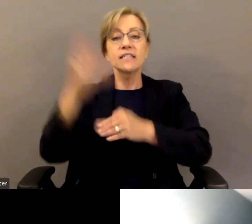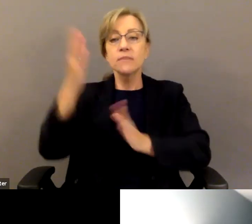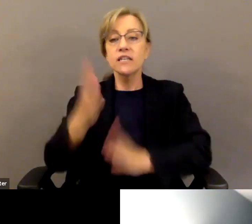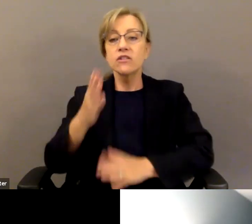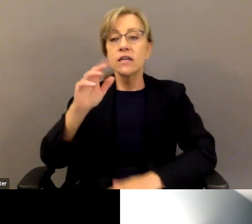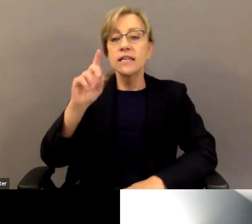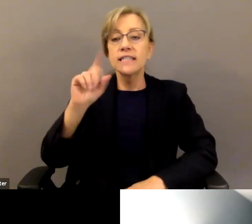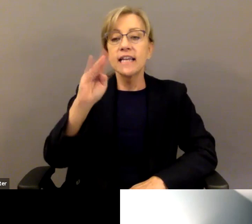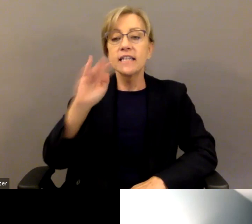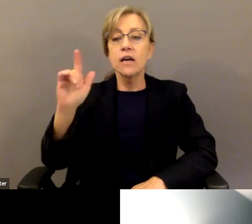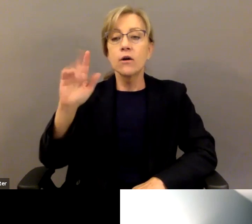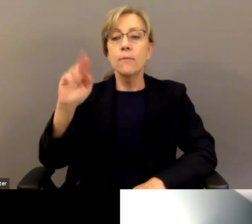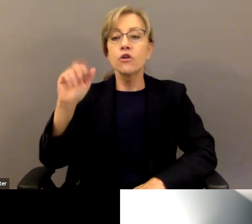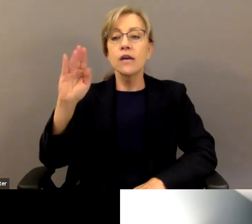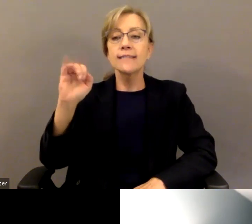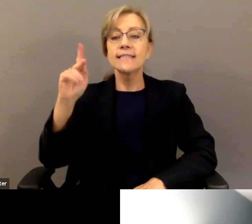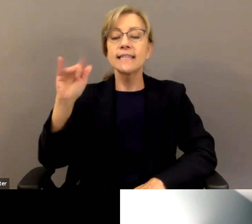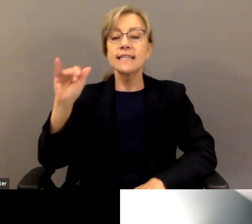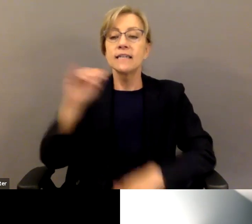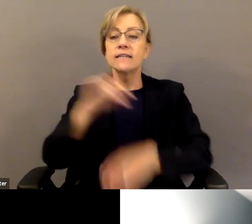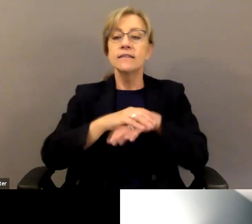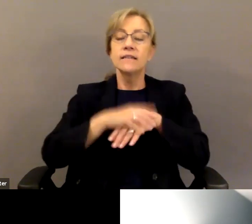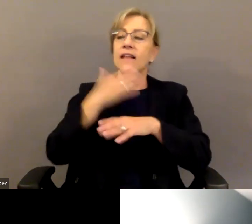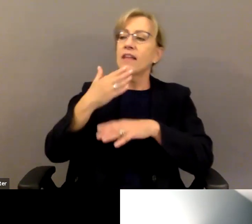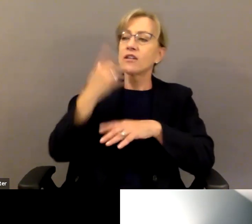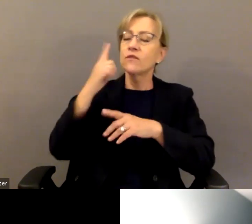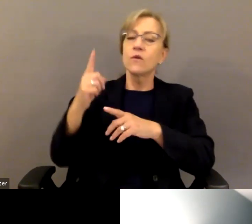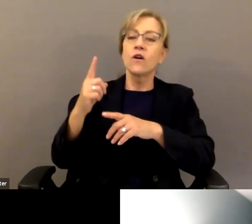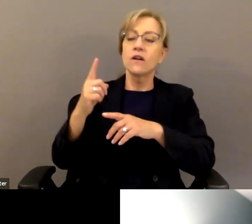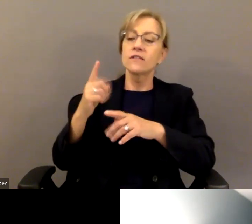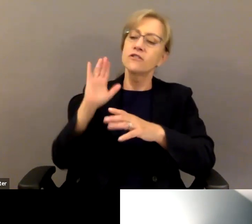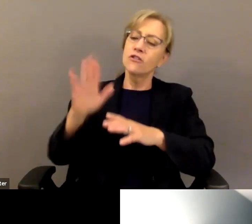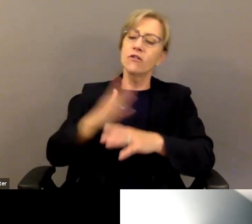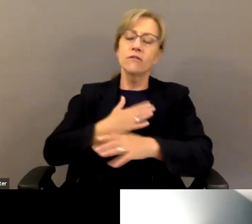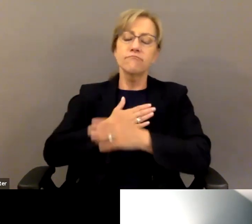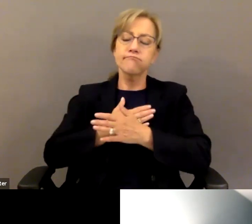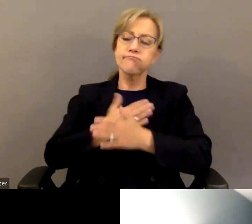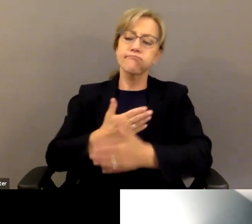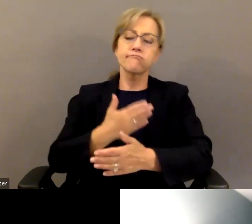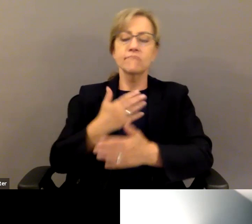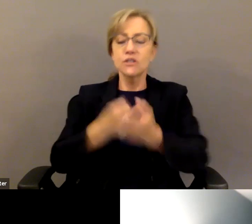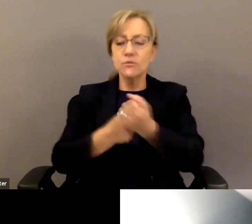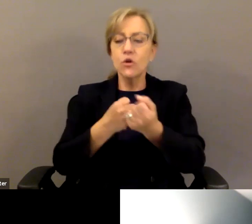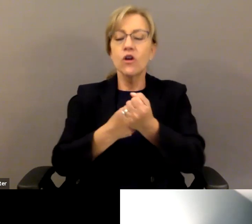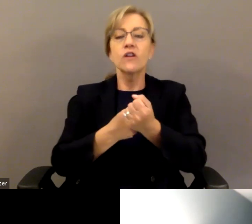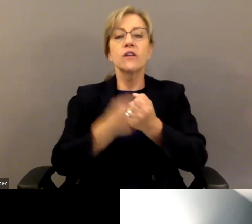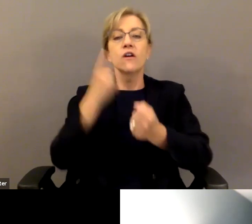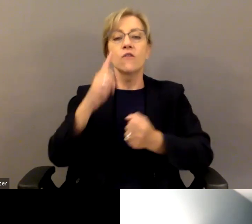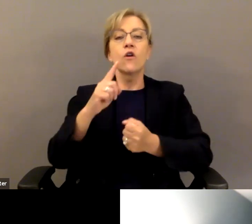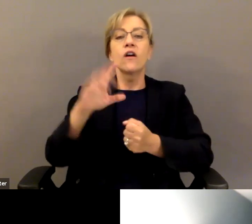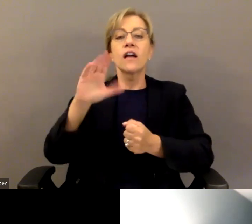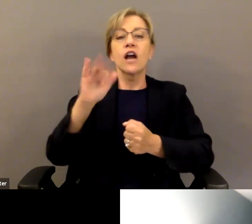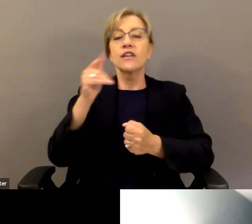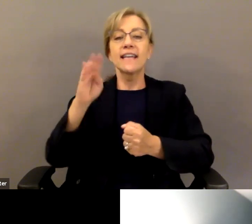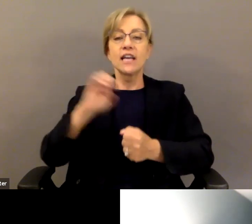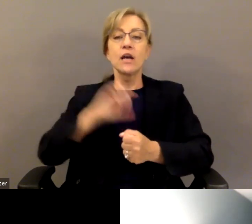Baraski, novelist vice president. Danielle, thank you for your generous and eloquent support of the Andrew Carnegie Medals for Excellence in Fiction